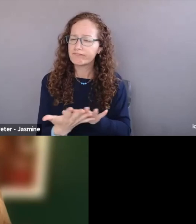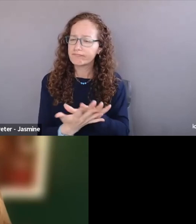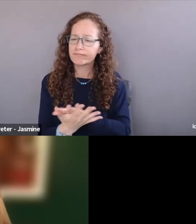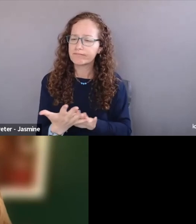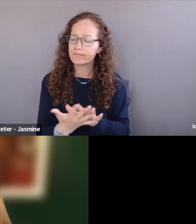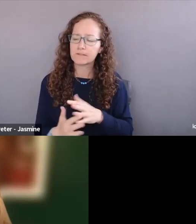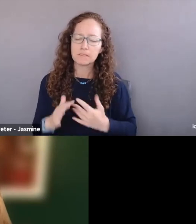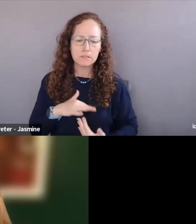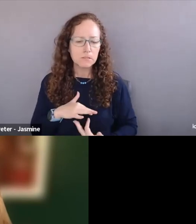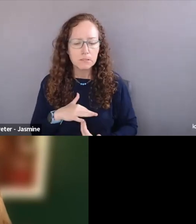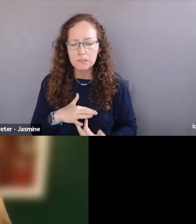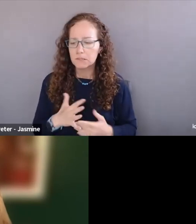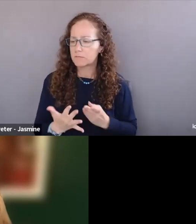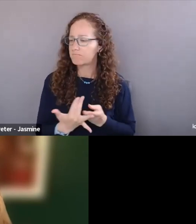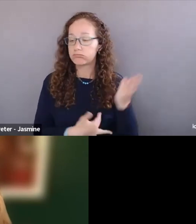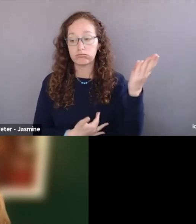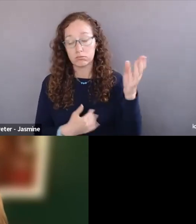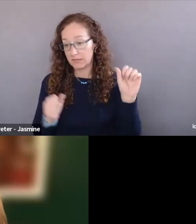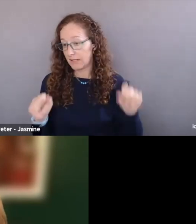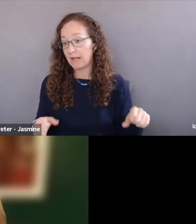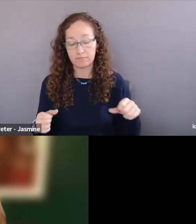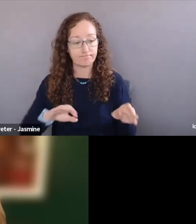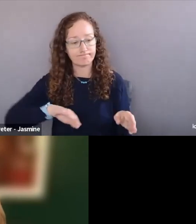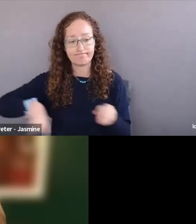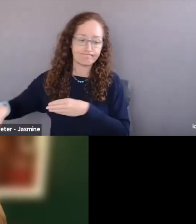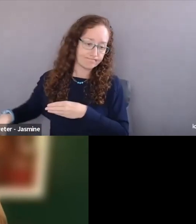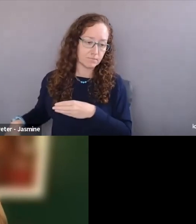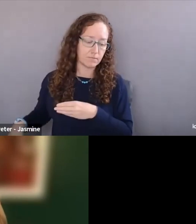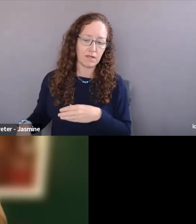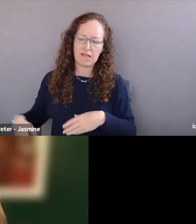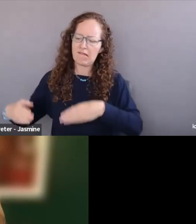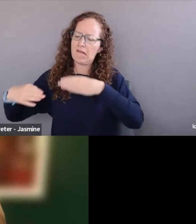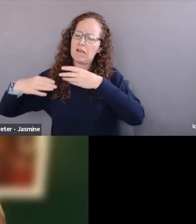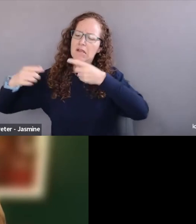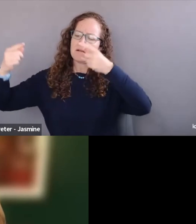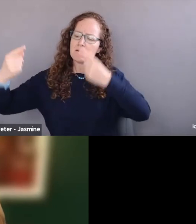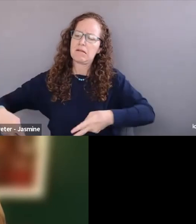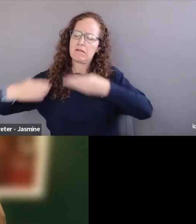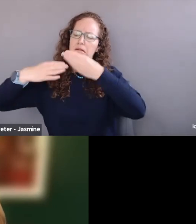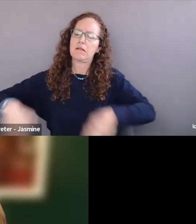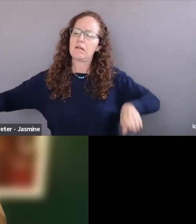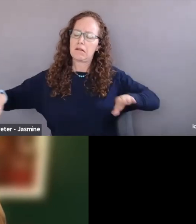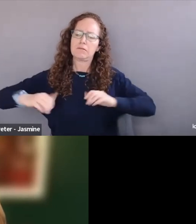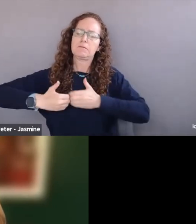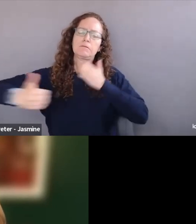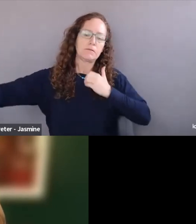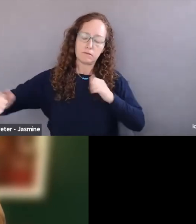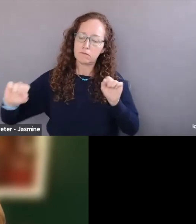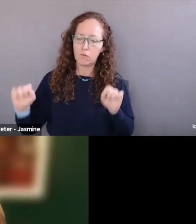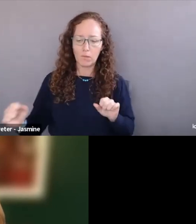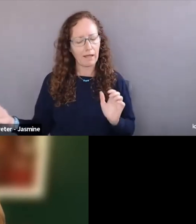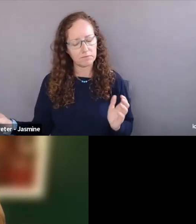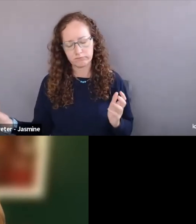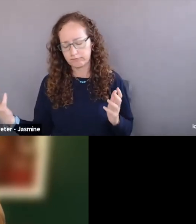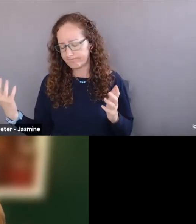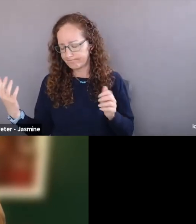the, you know, the divisiveness to find some love and find some, you know,